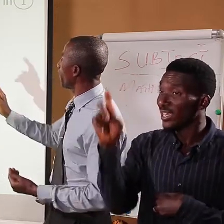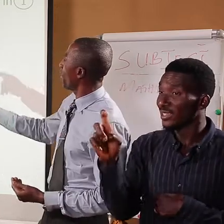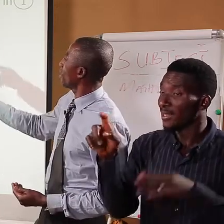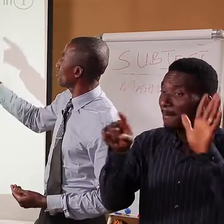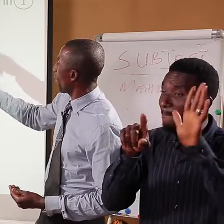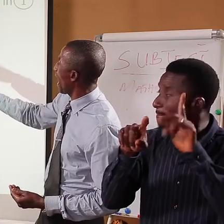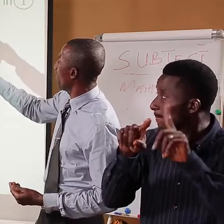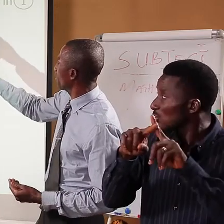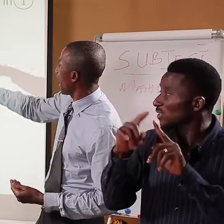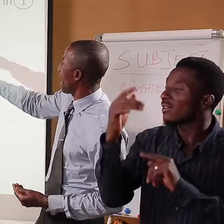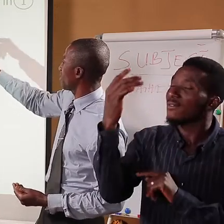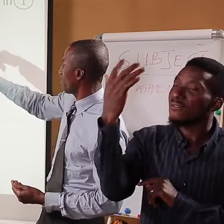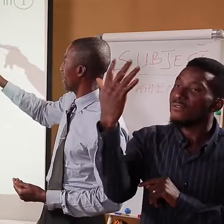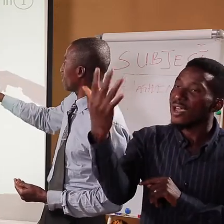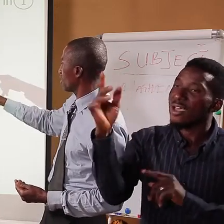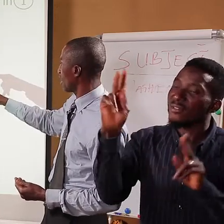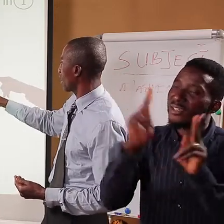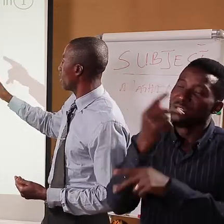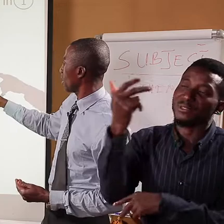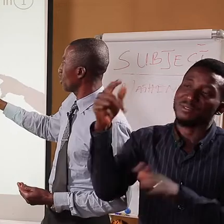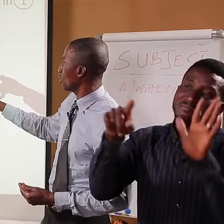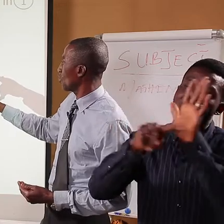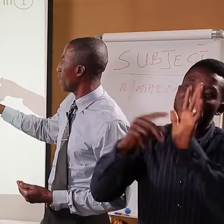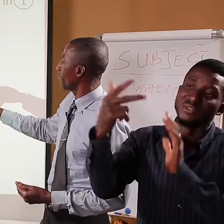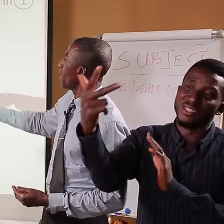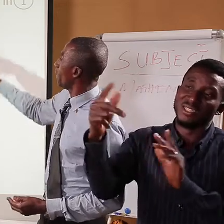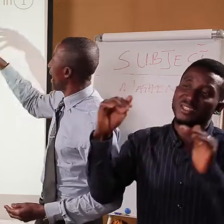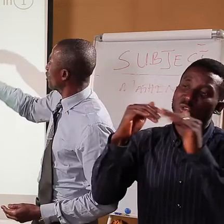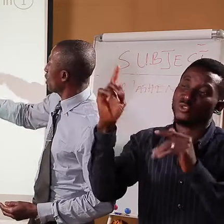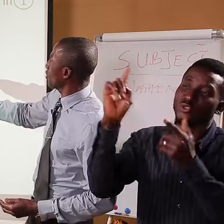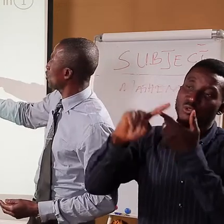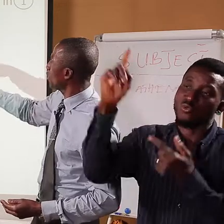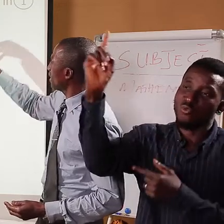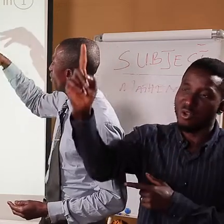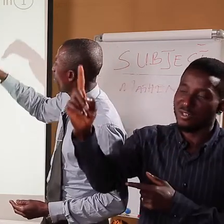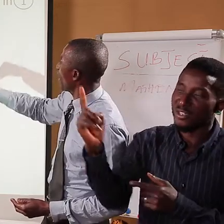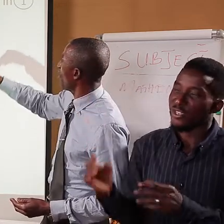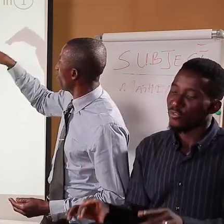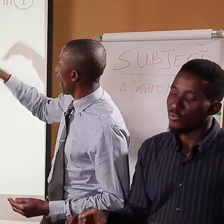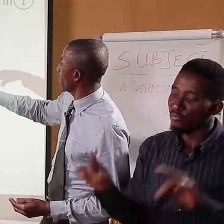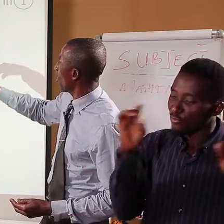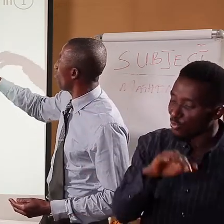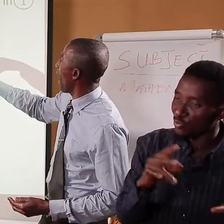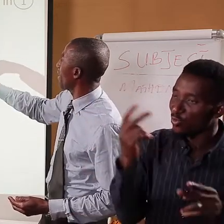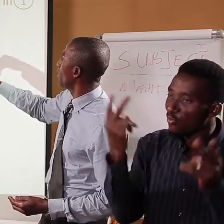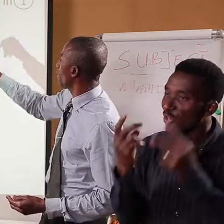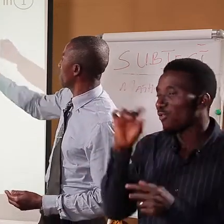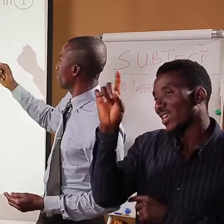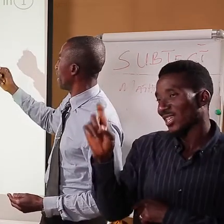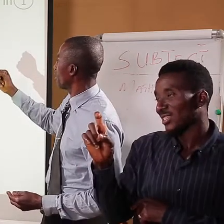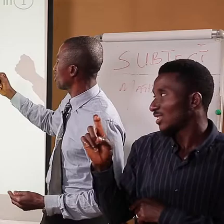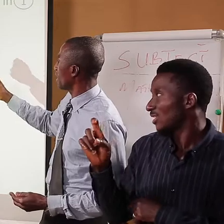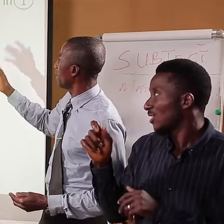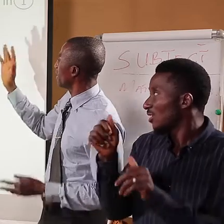2x plus 5 times minus 3 equals to 1. By substituting the value of x, of y, which